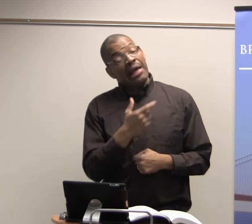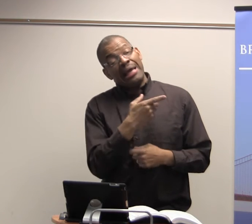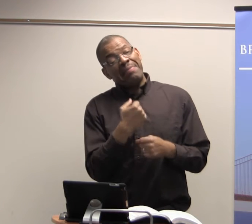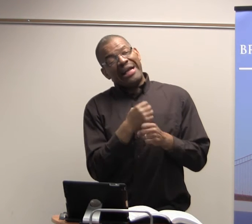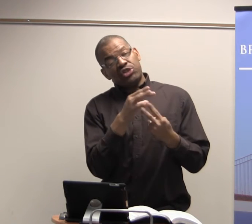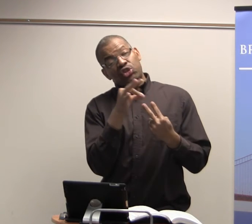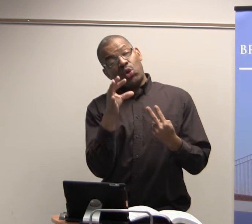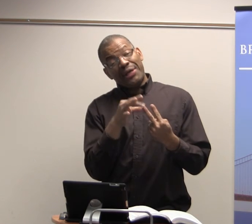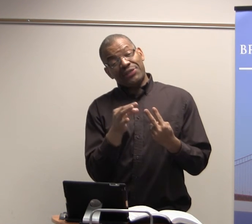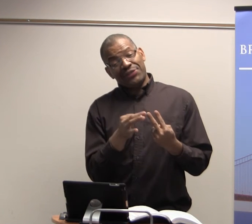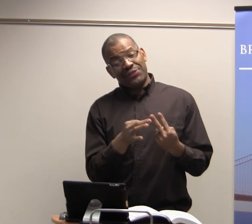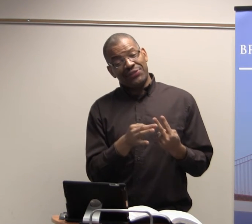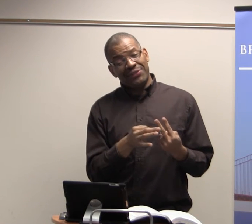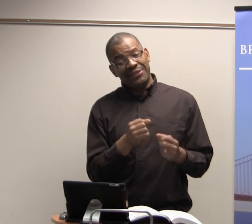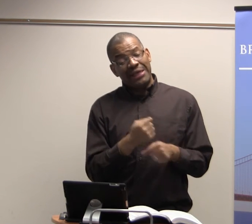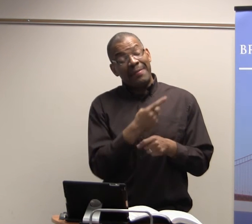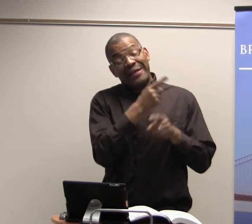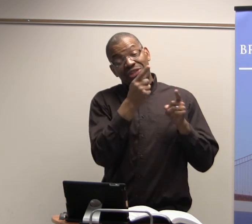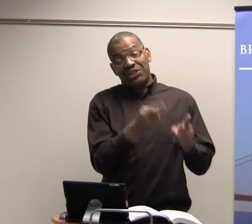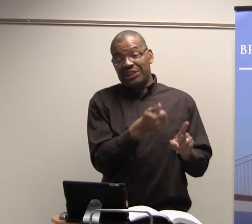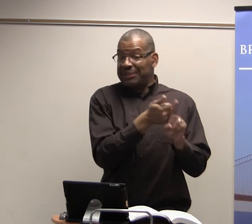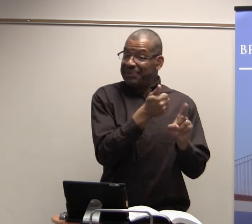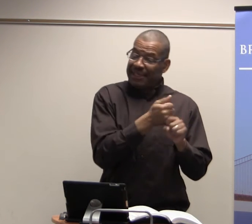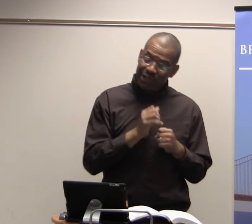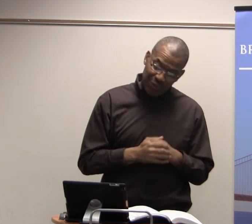He makes a choice. He makes the decision himself.